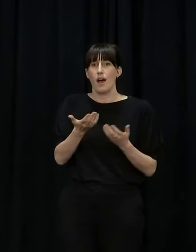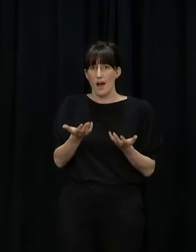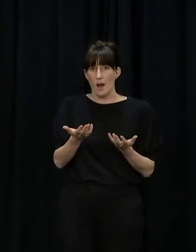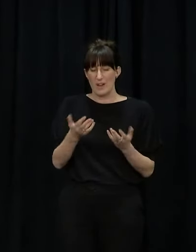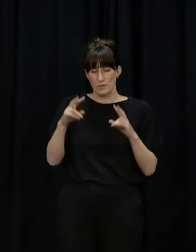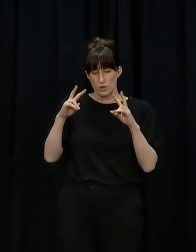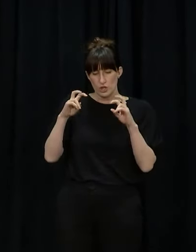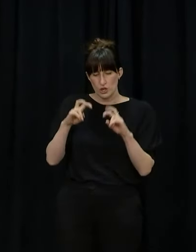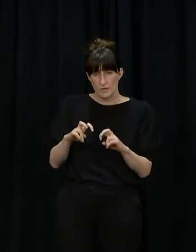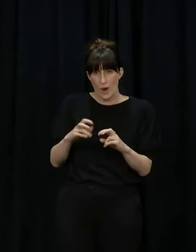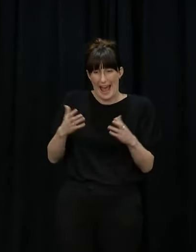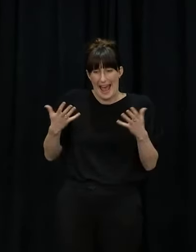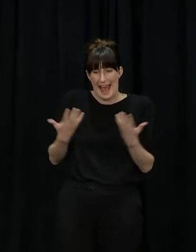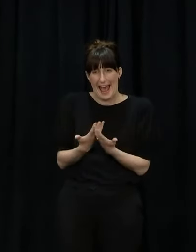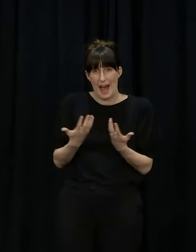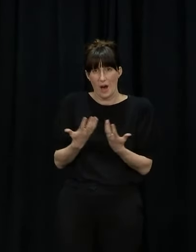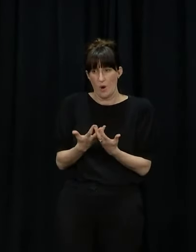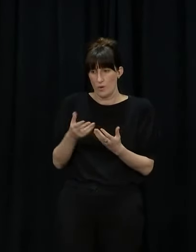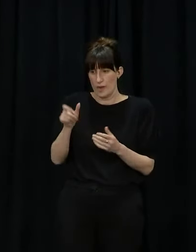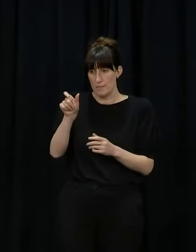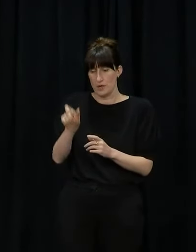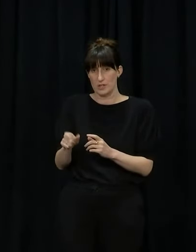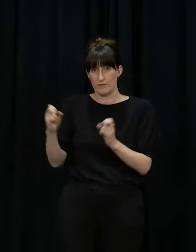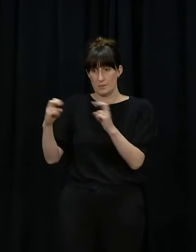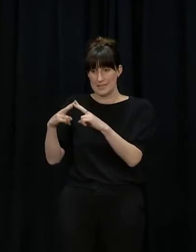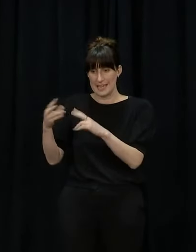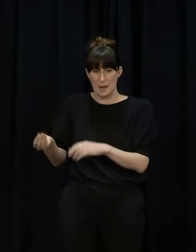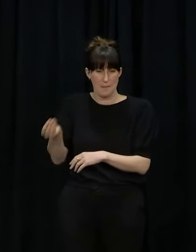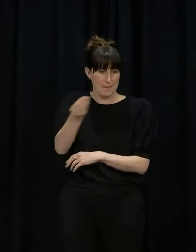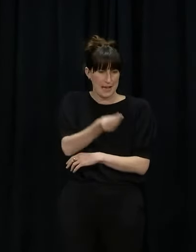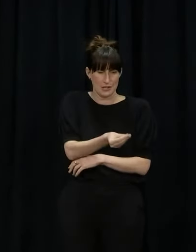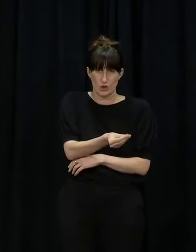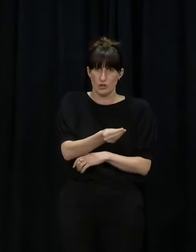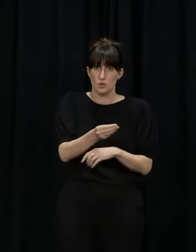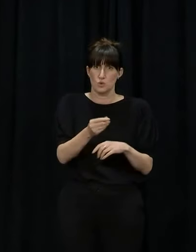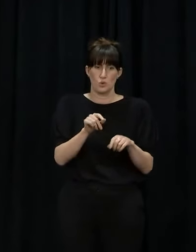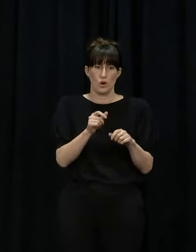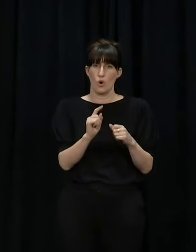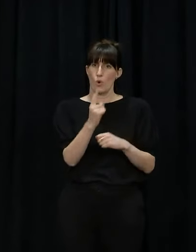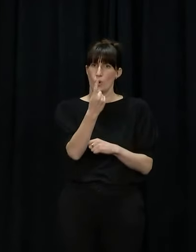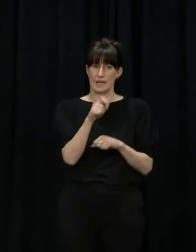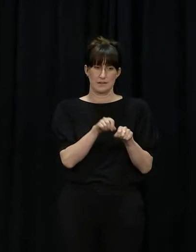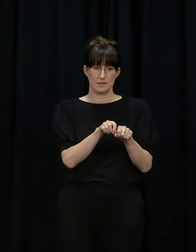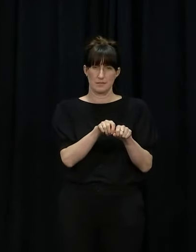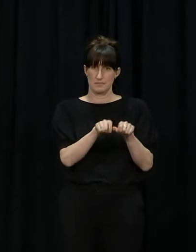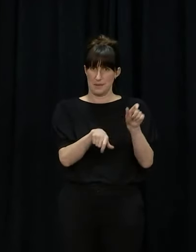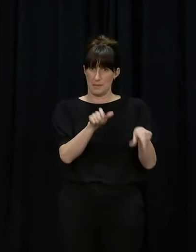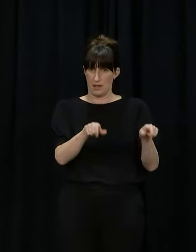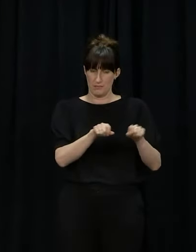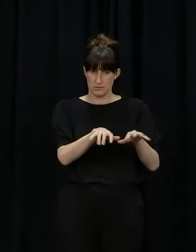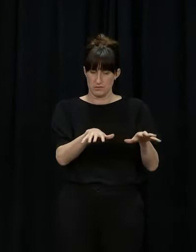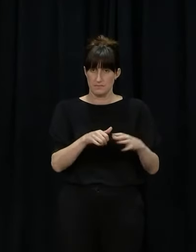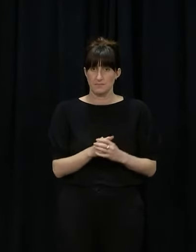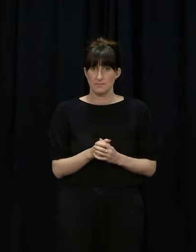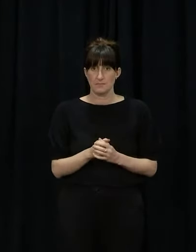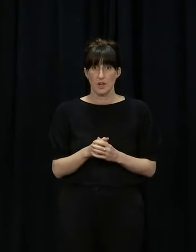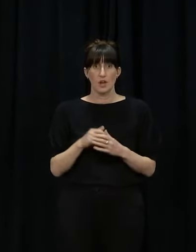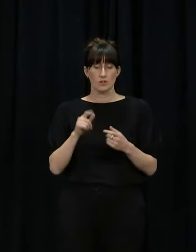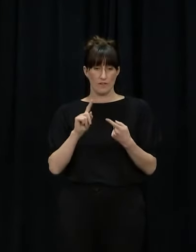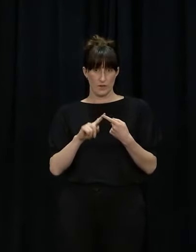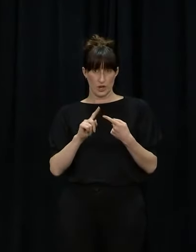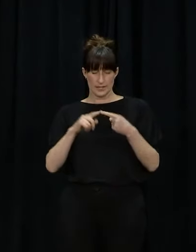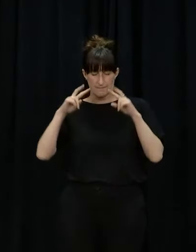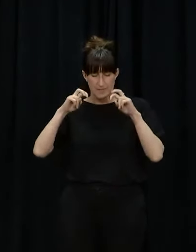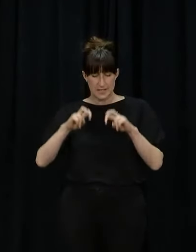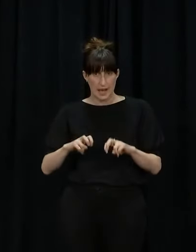missing link. Our primary lines of investigation are staff at the Crown Plaza Managed